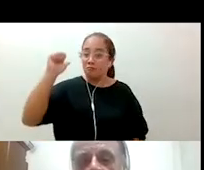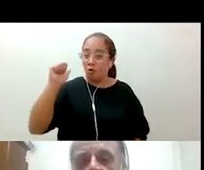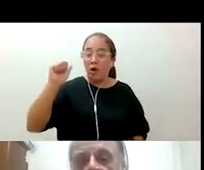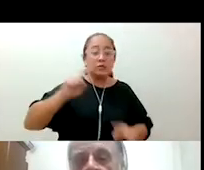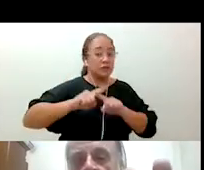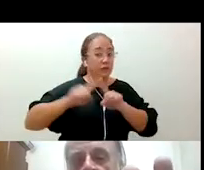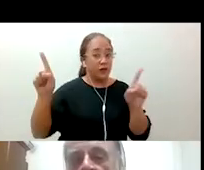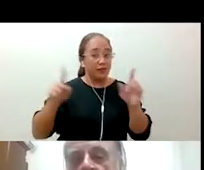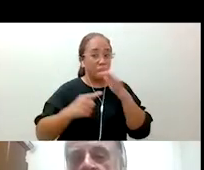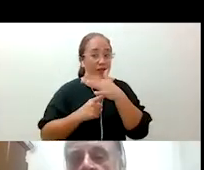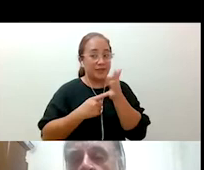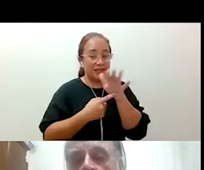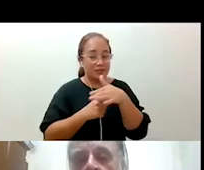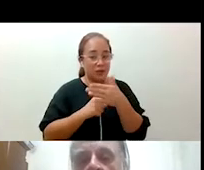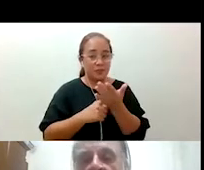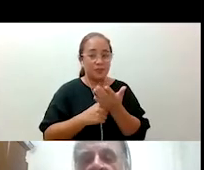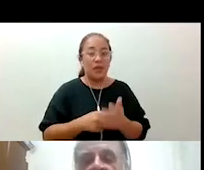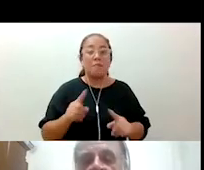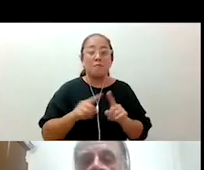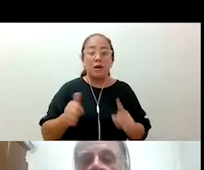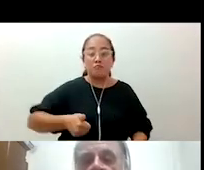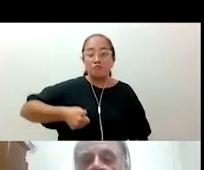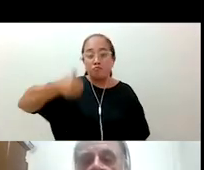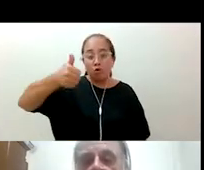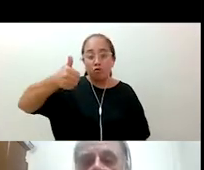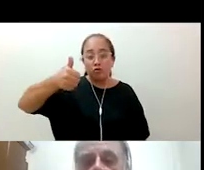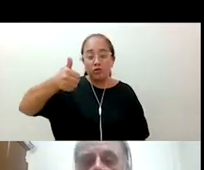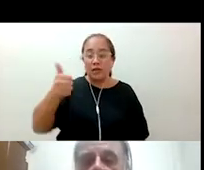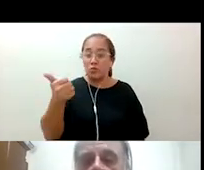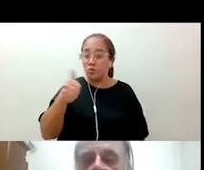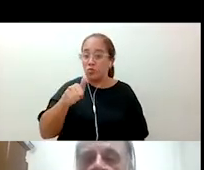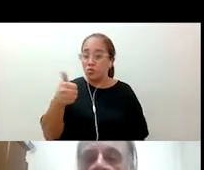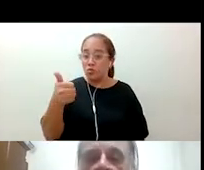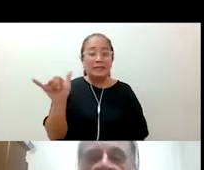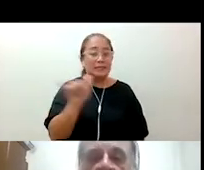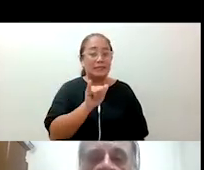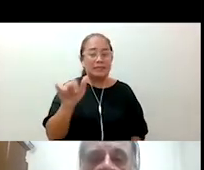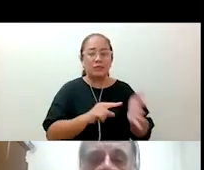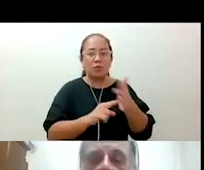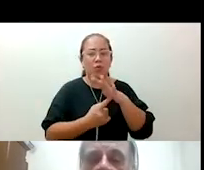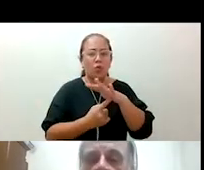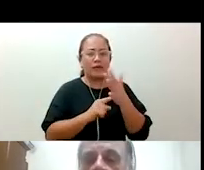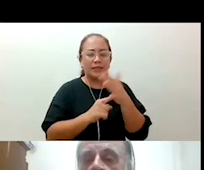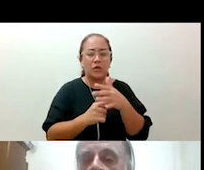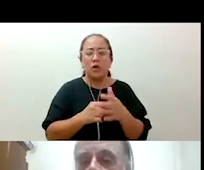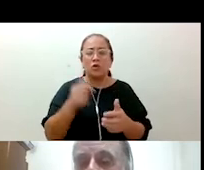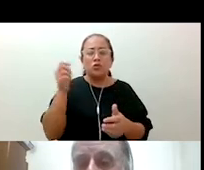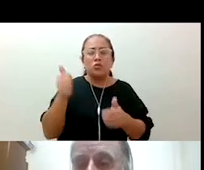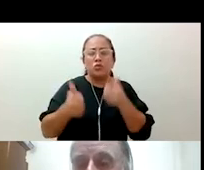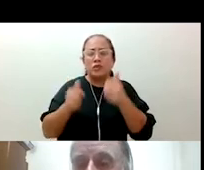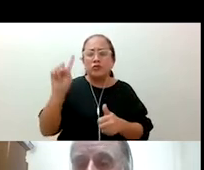forward. Most and who have the same orientation. Now, which occurs first, most or